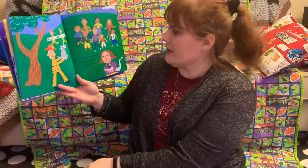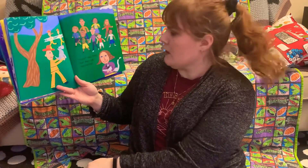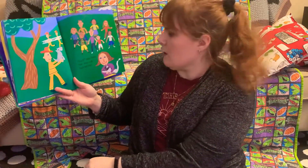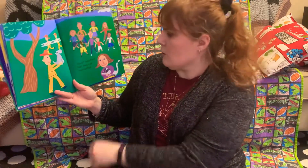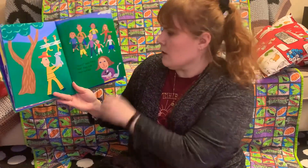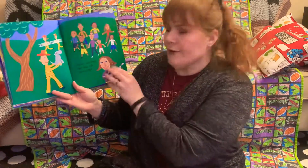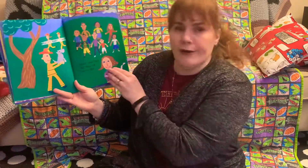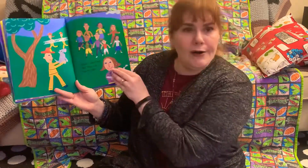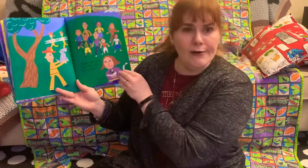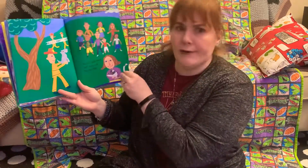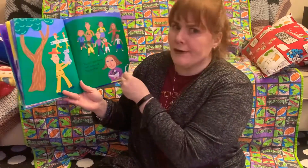call. No, no, no.